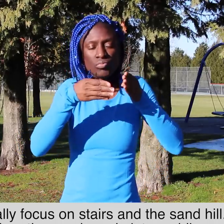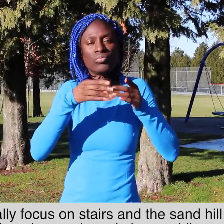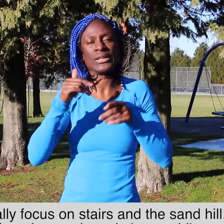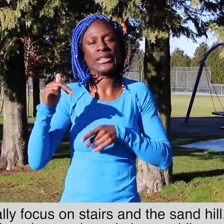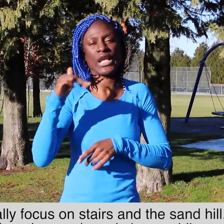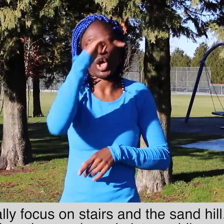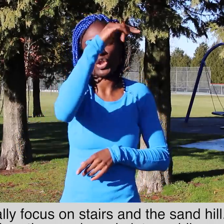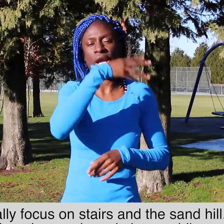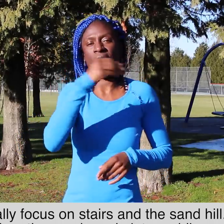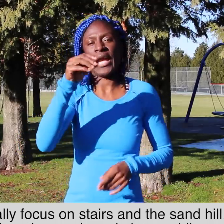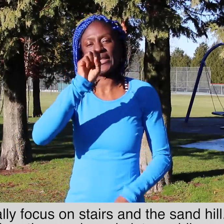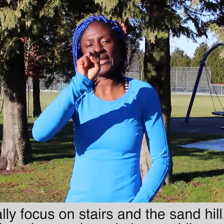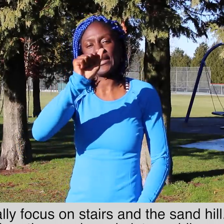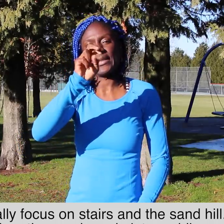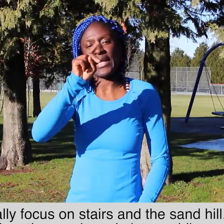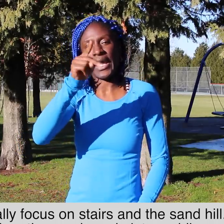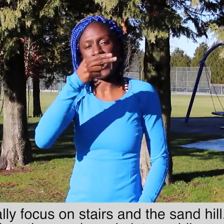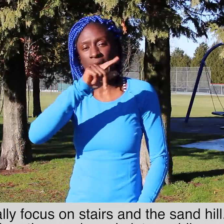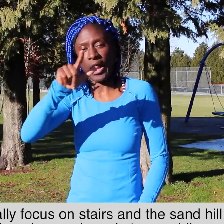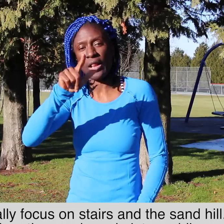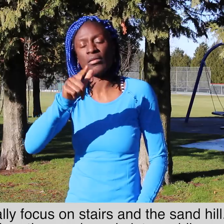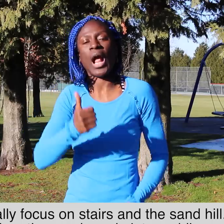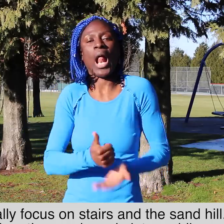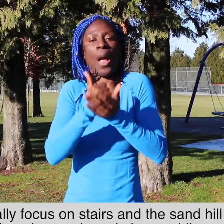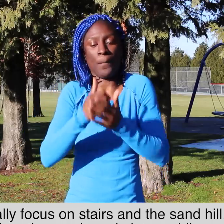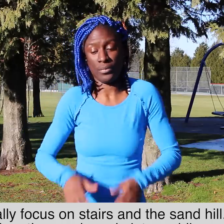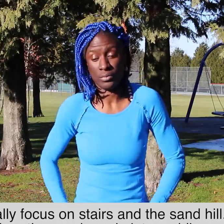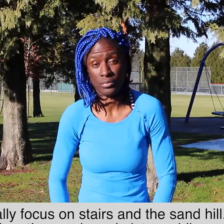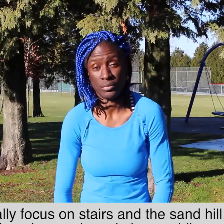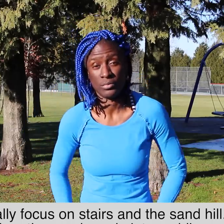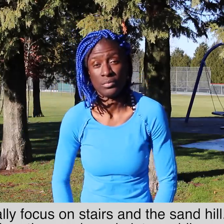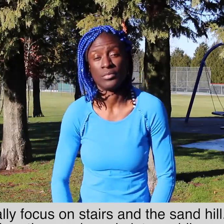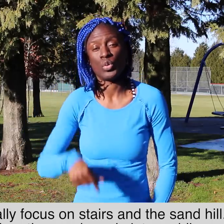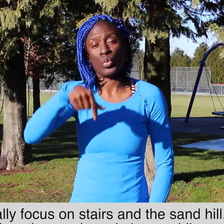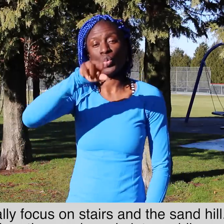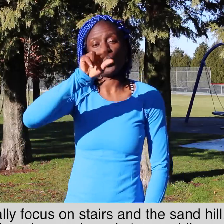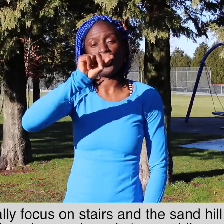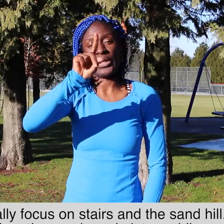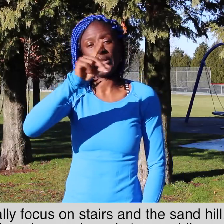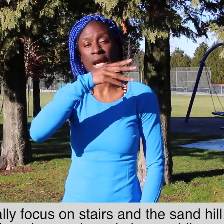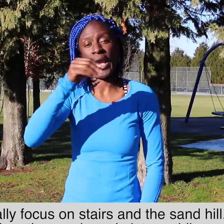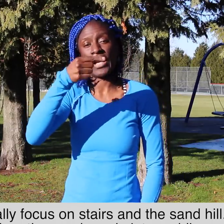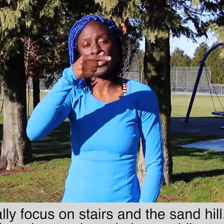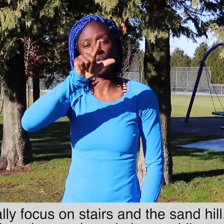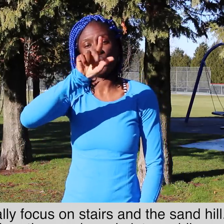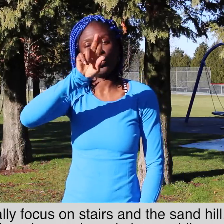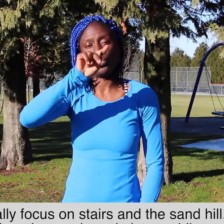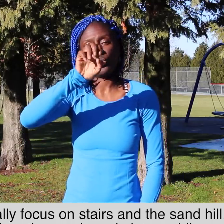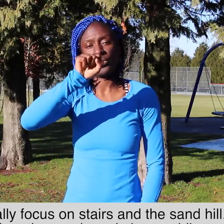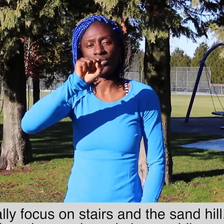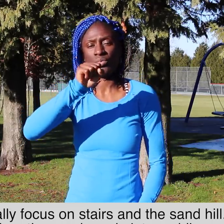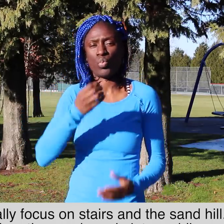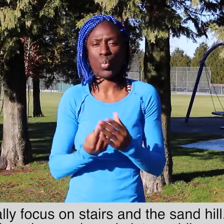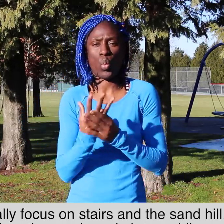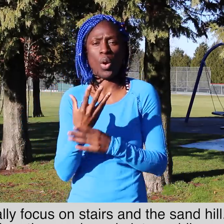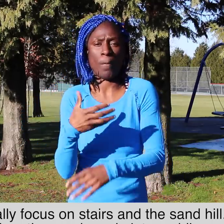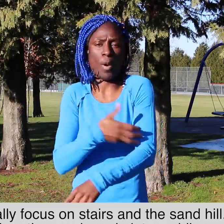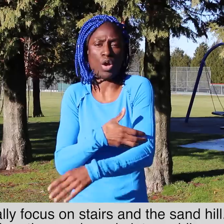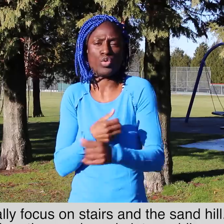For training, I usually focus on stairs and the sand hill because it helps strengthen the quads and the glutes.